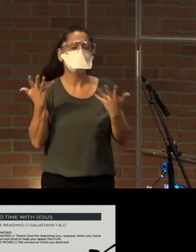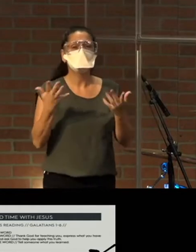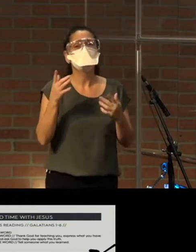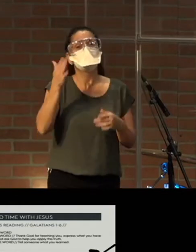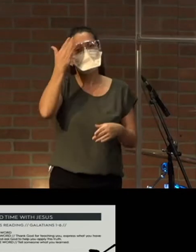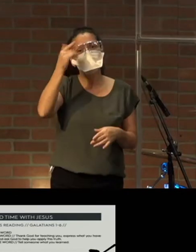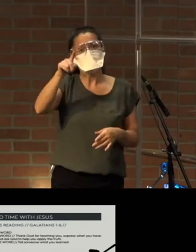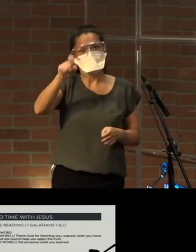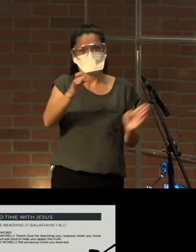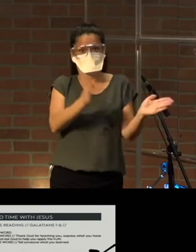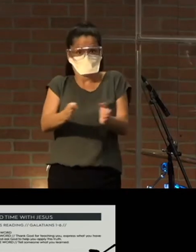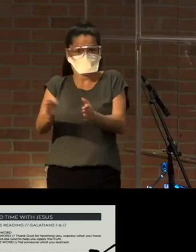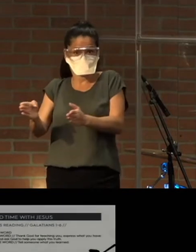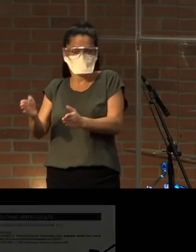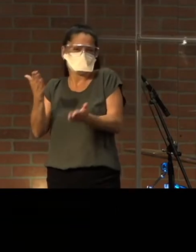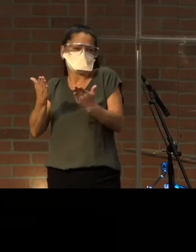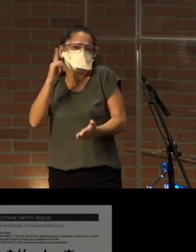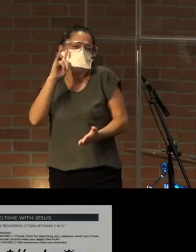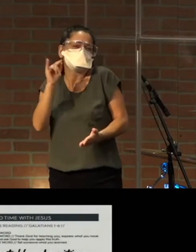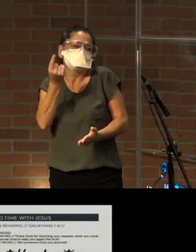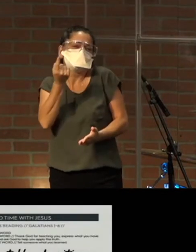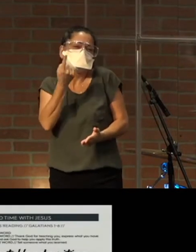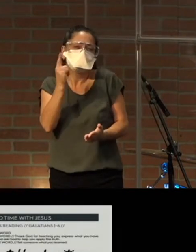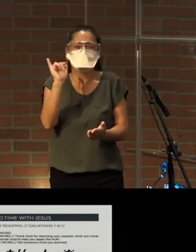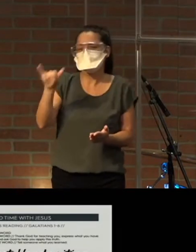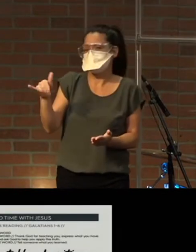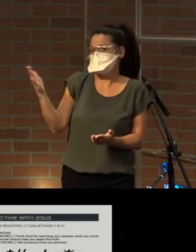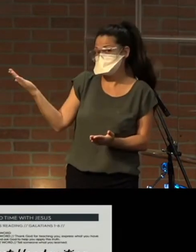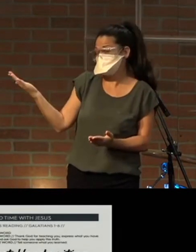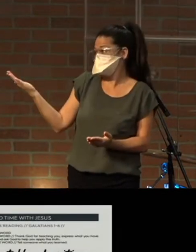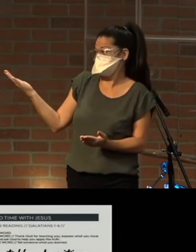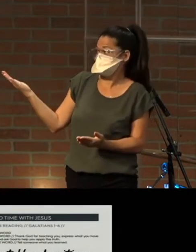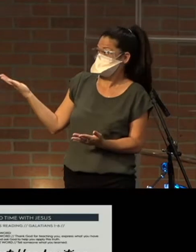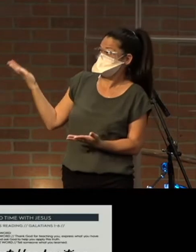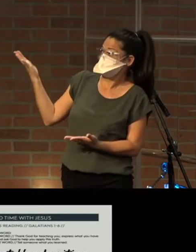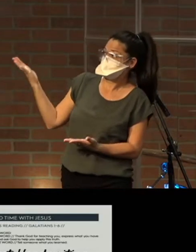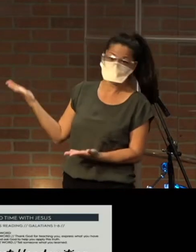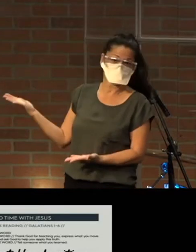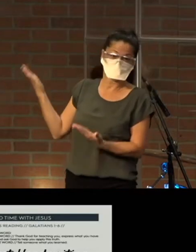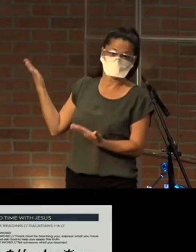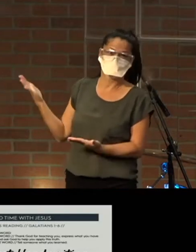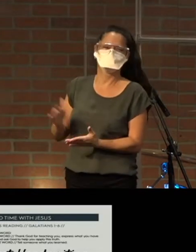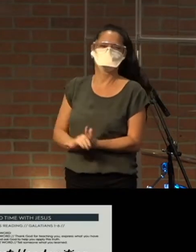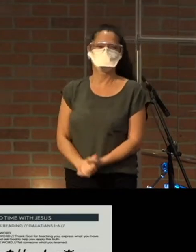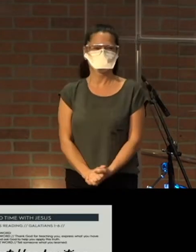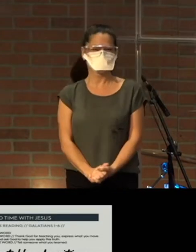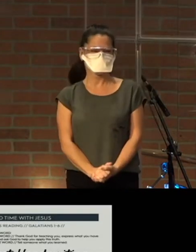that structure, maybe it's going to look something like this.